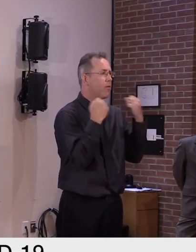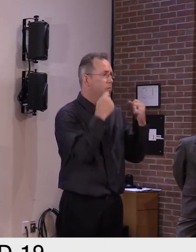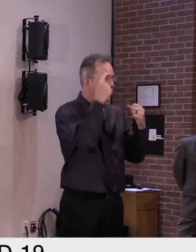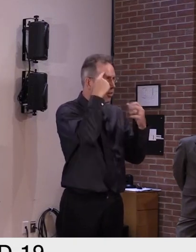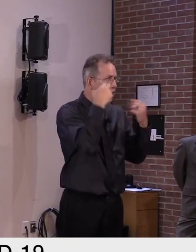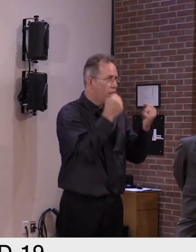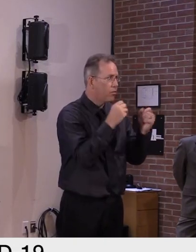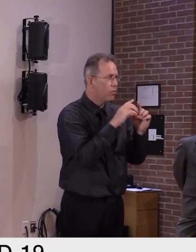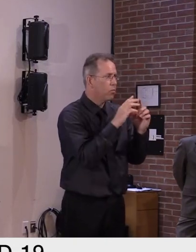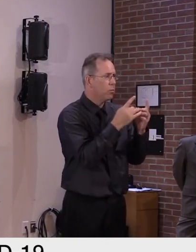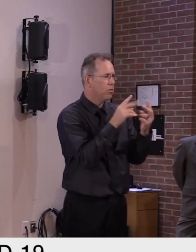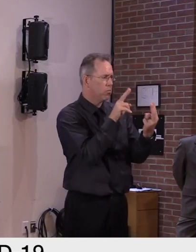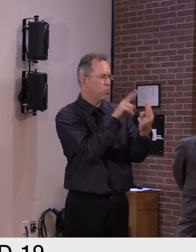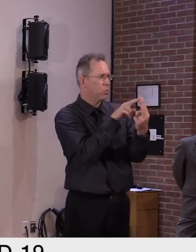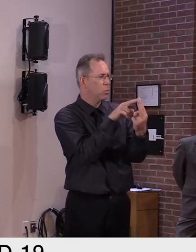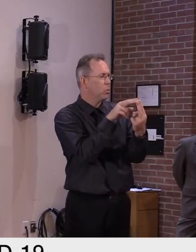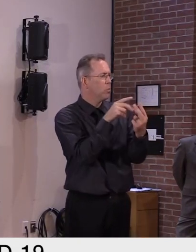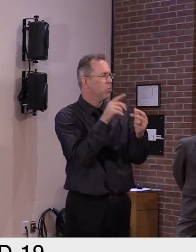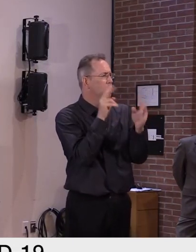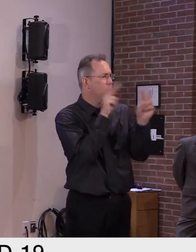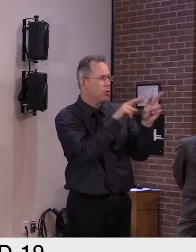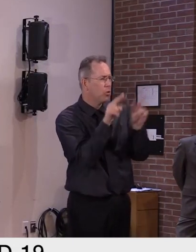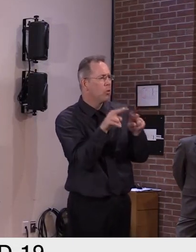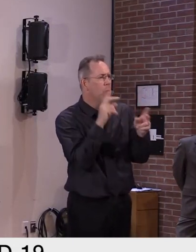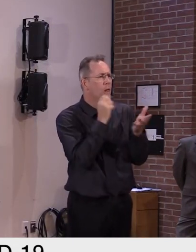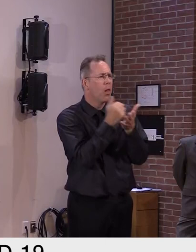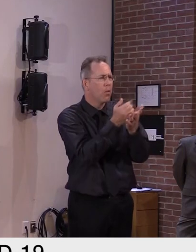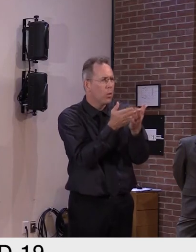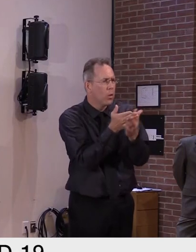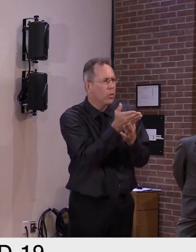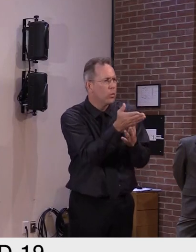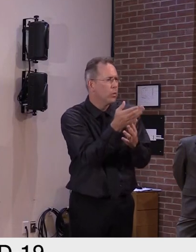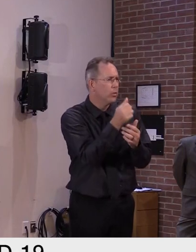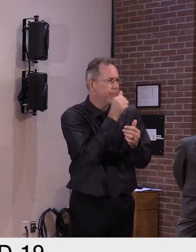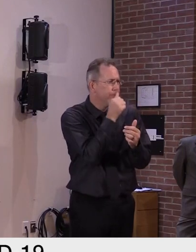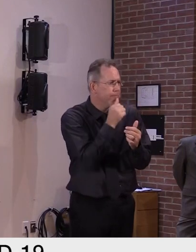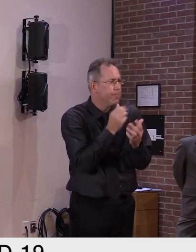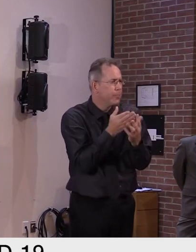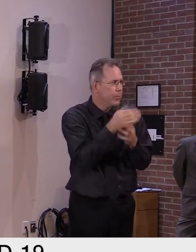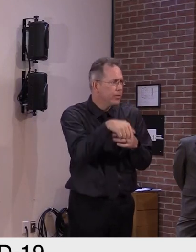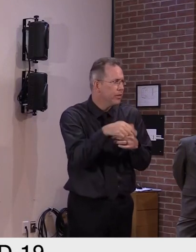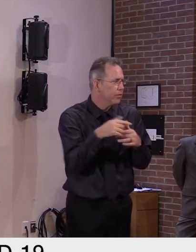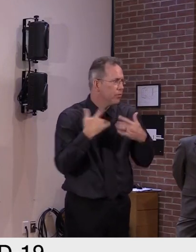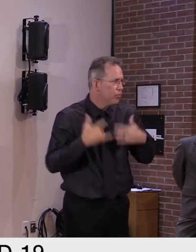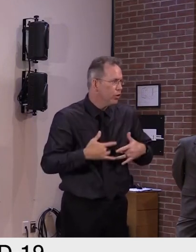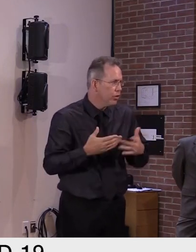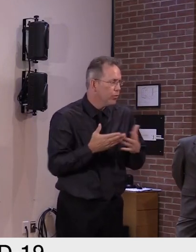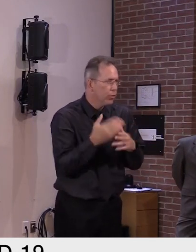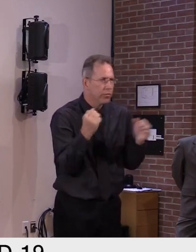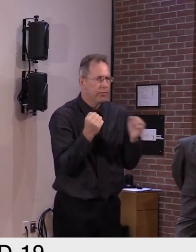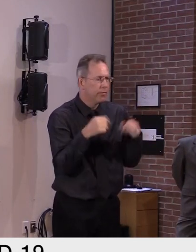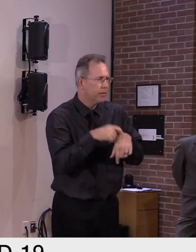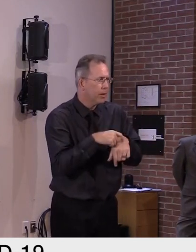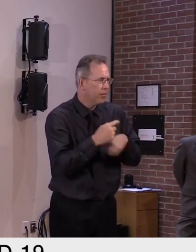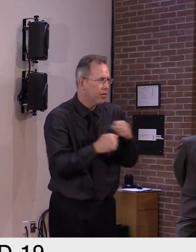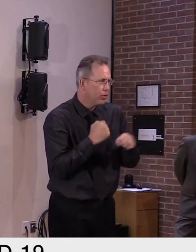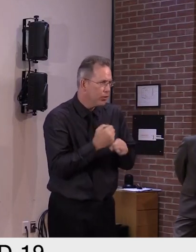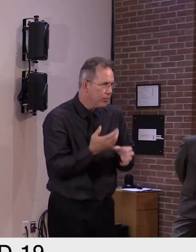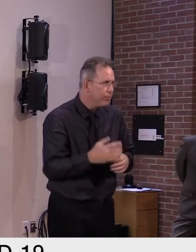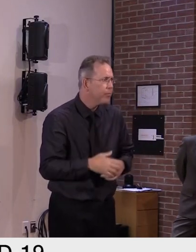whole healthcare system was sort of shut down and what have you, even through telemedicine